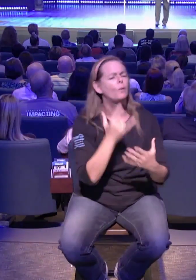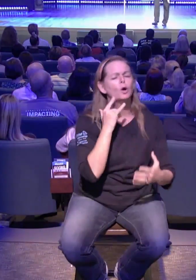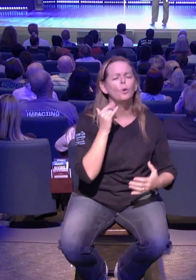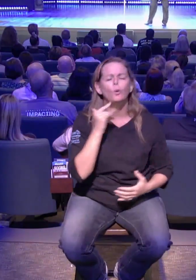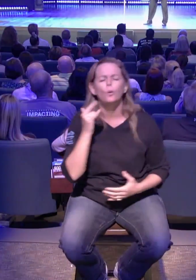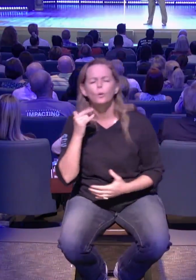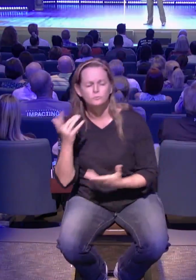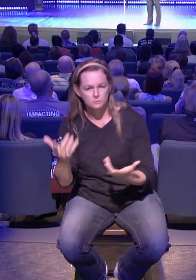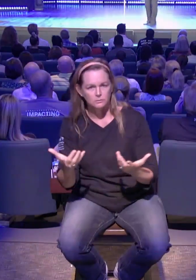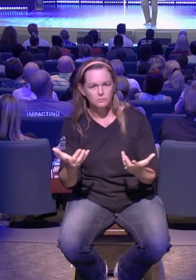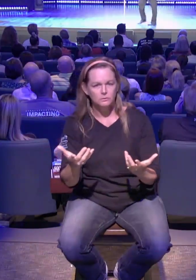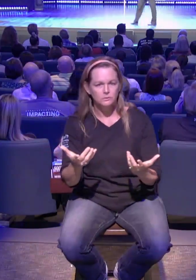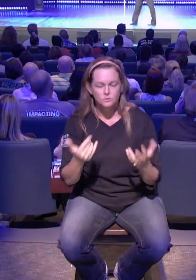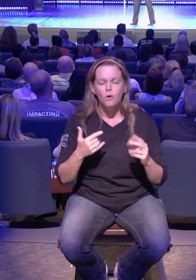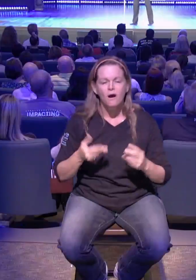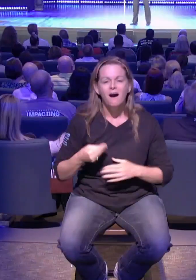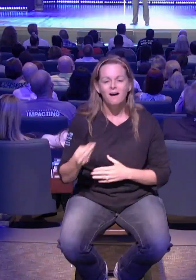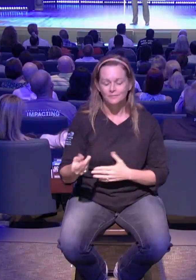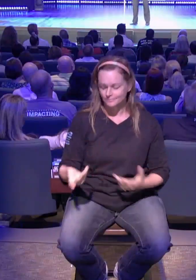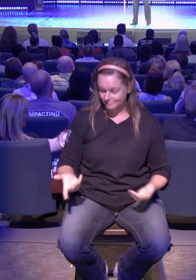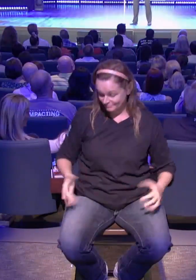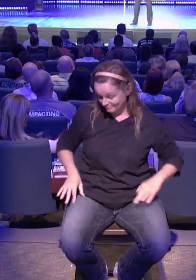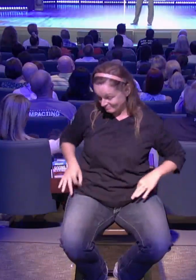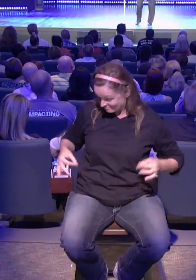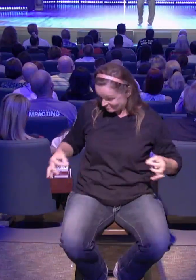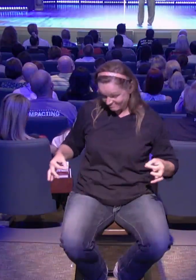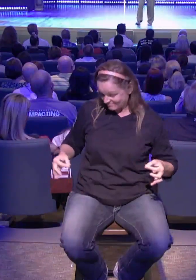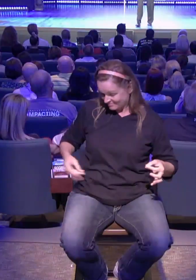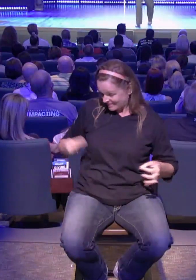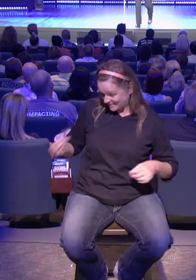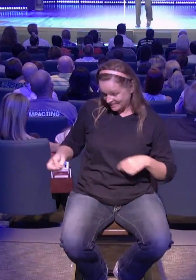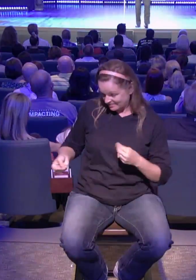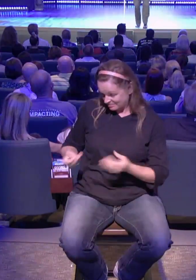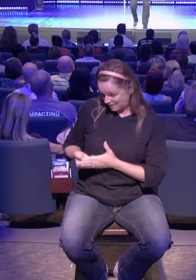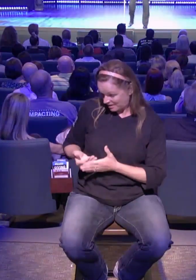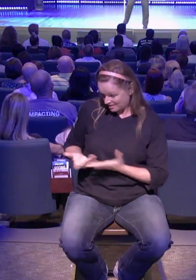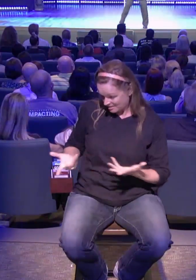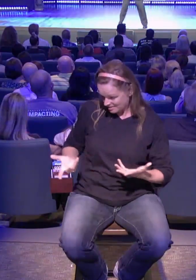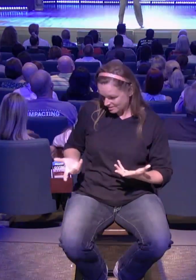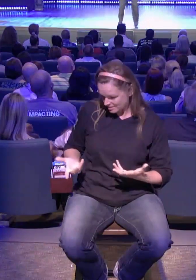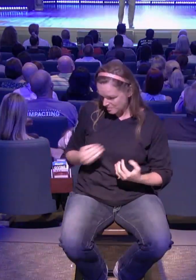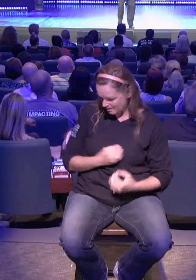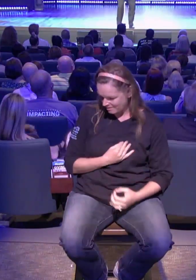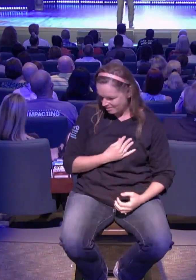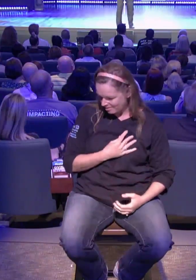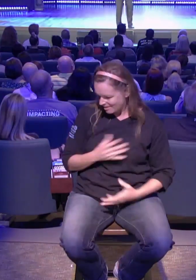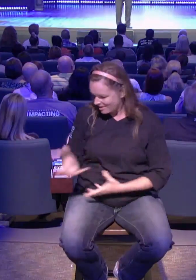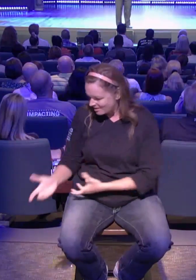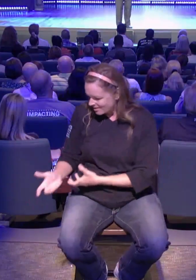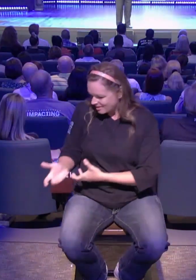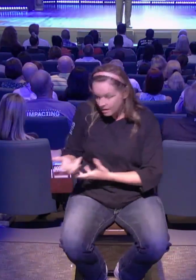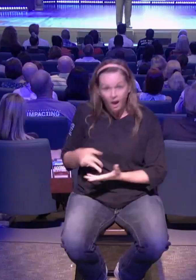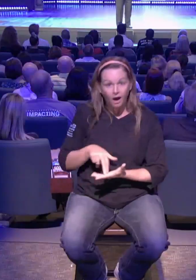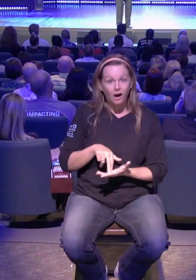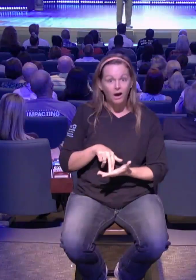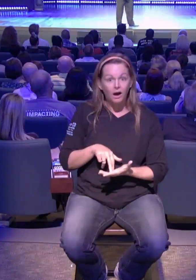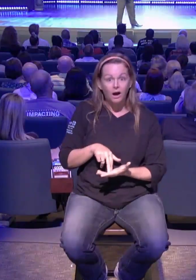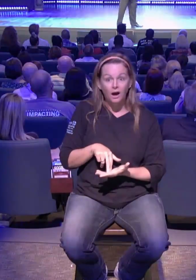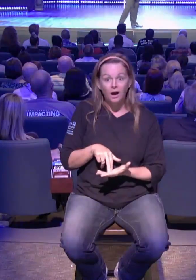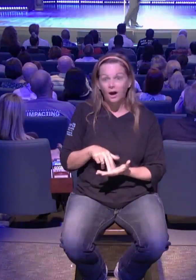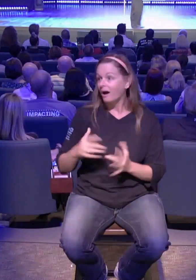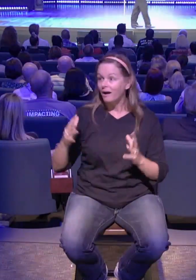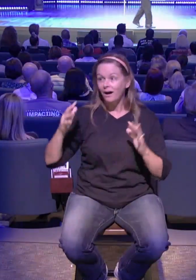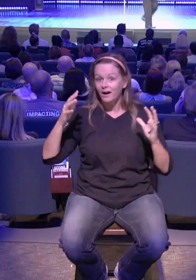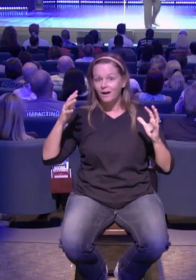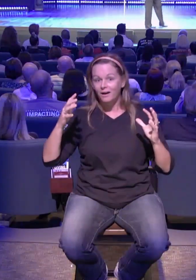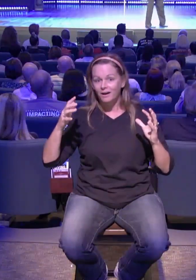So they stopped. And I love the story, because there's enough right here in this part of the message. What I love about it is their action. Notice